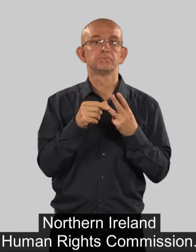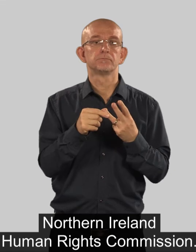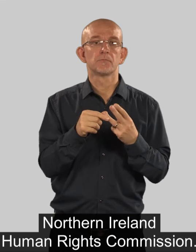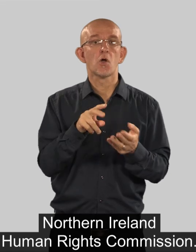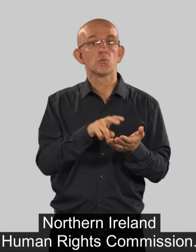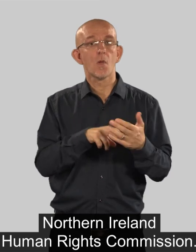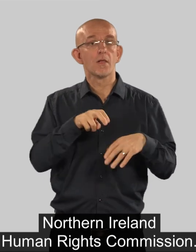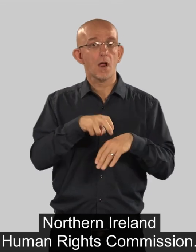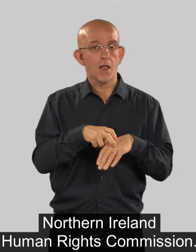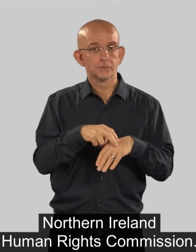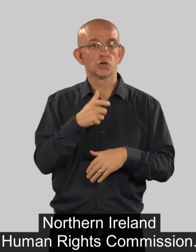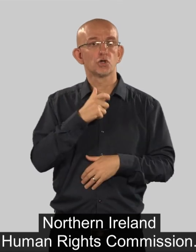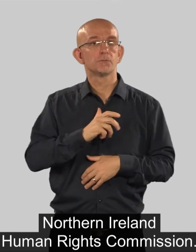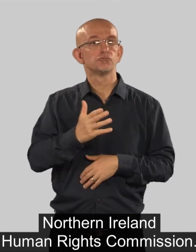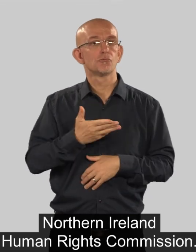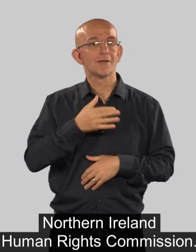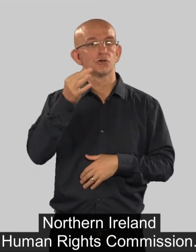Northern Ireland Human Rights Commission,